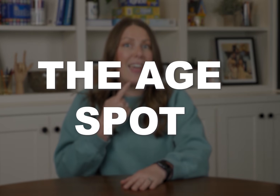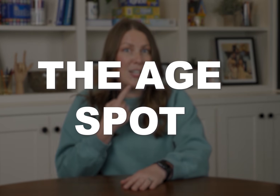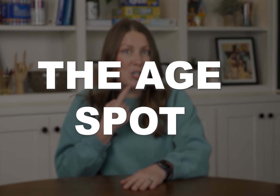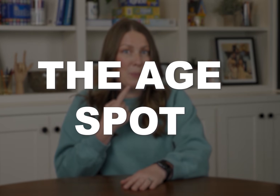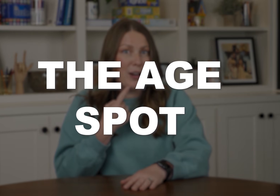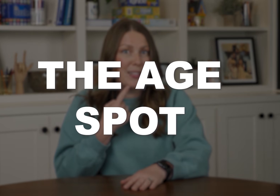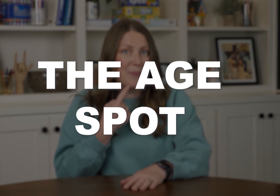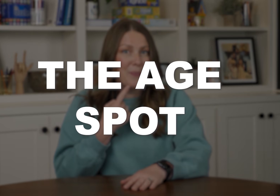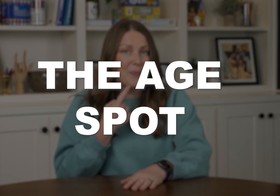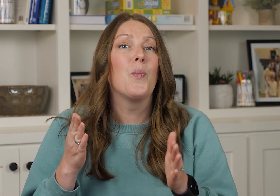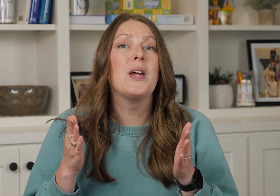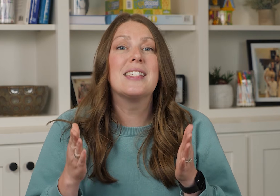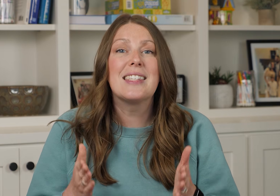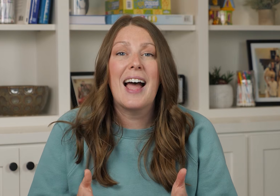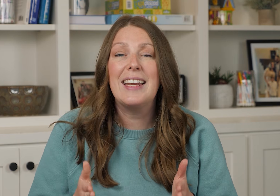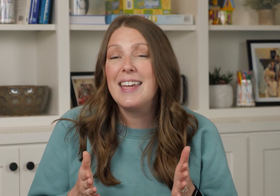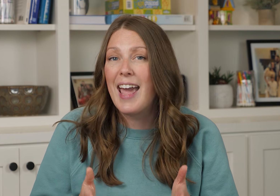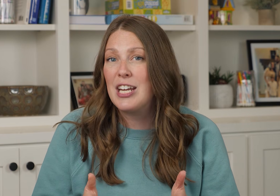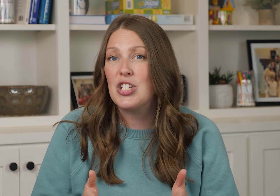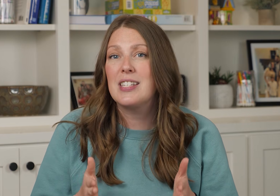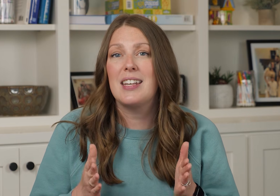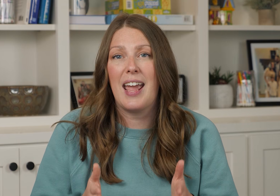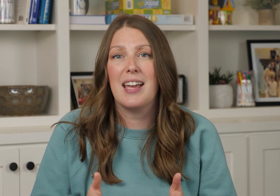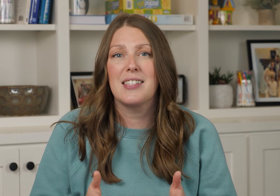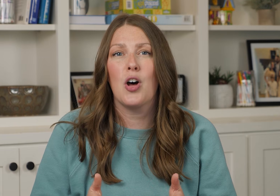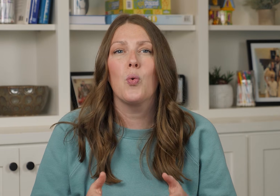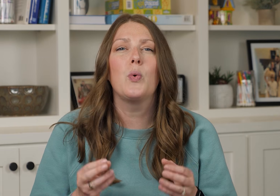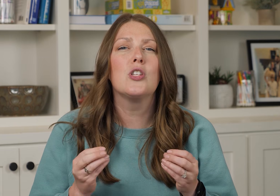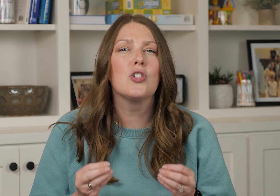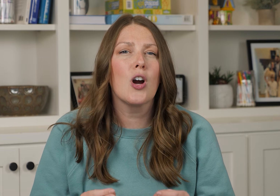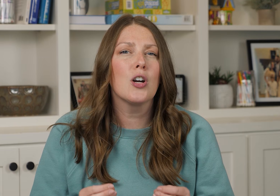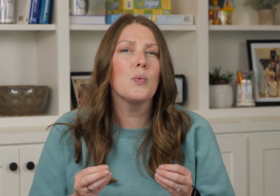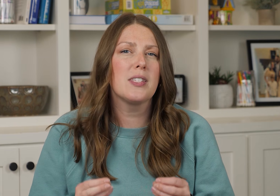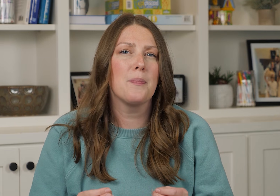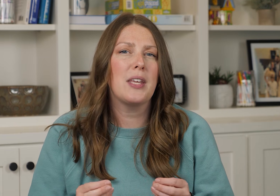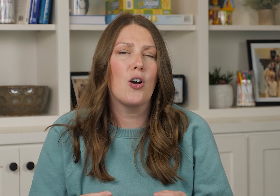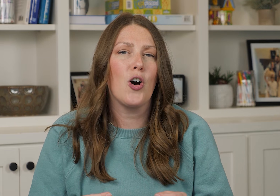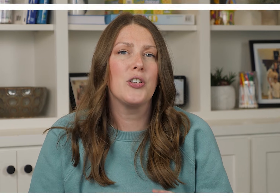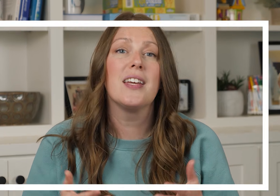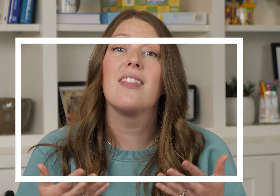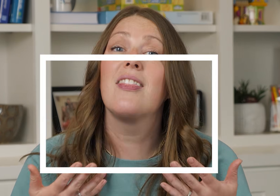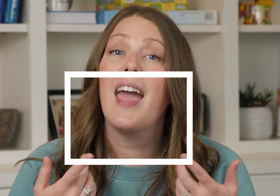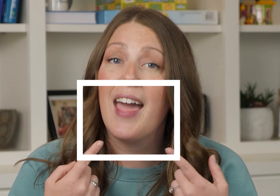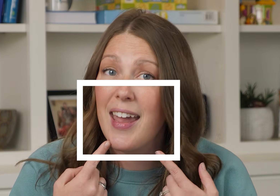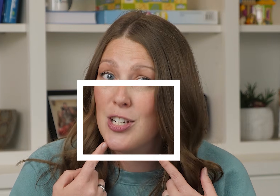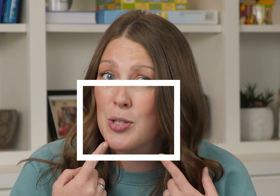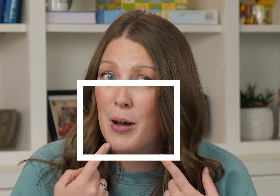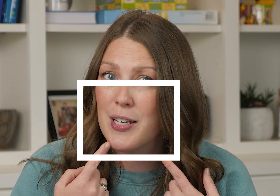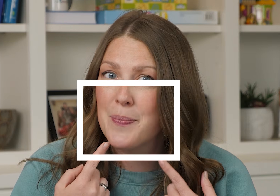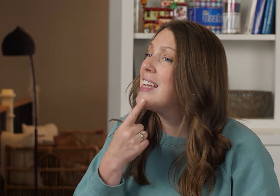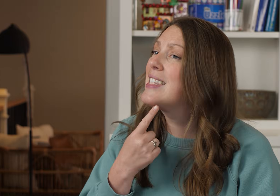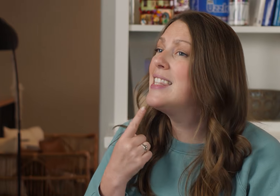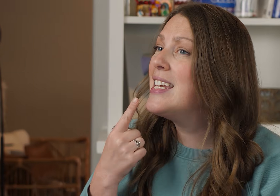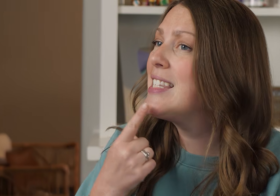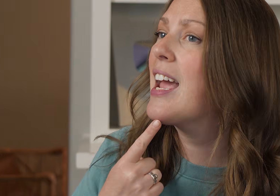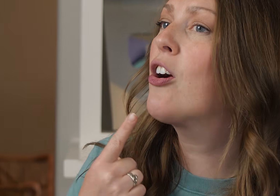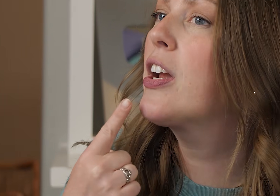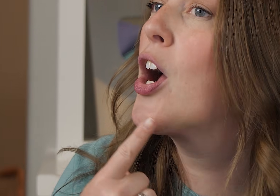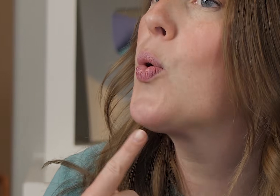age spot. When signing ages in ASL, we start with something called the age spot. It's this area